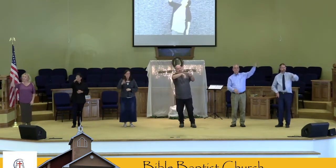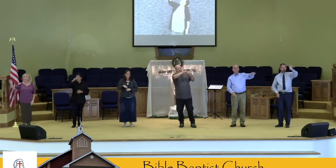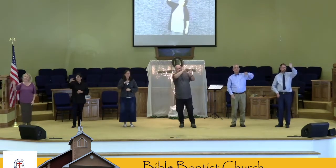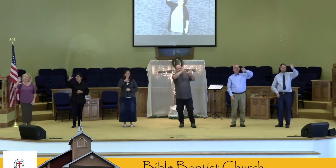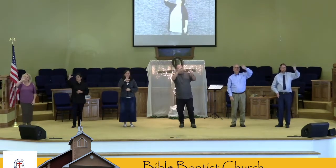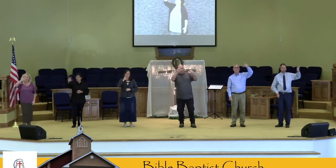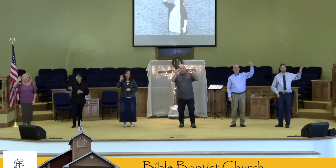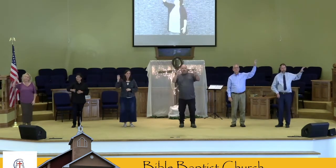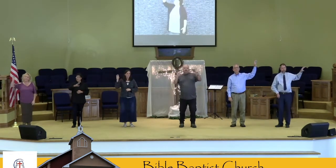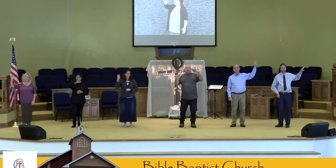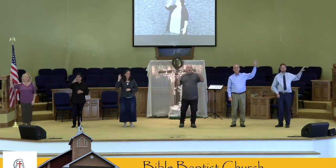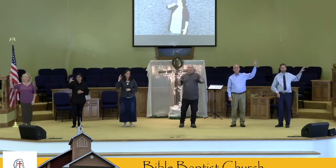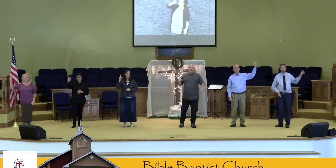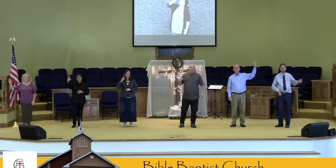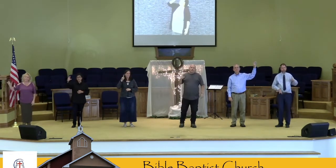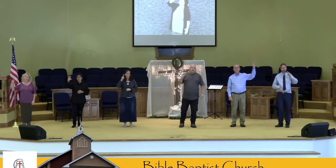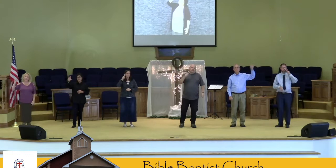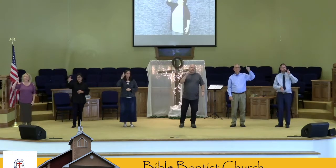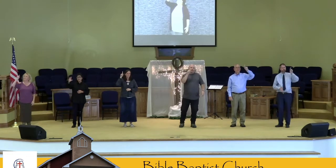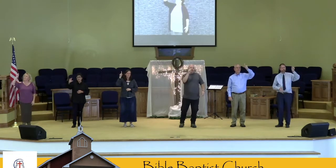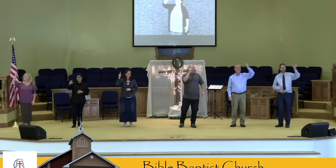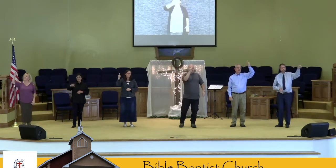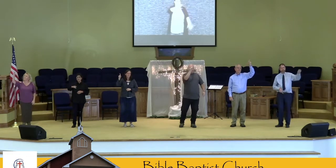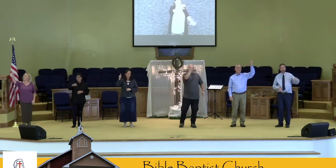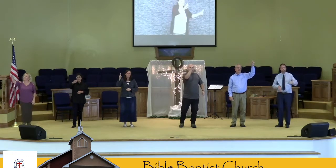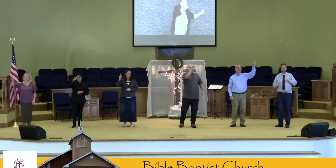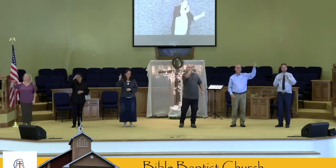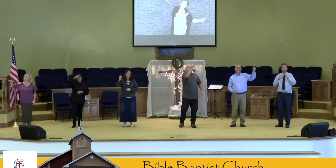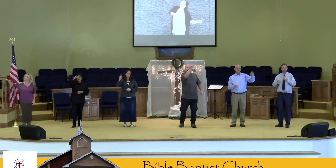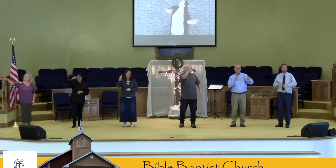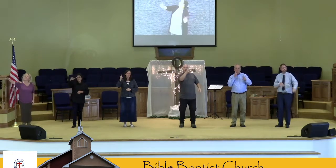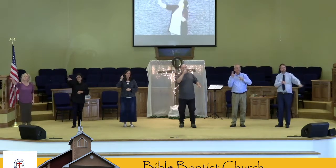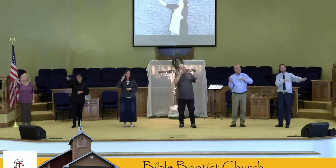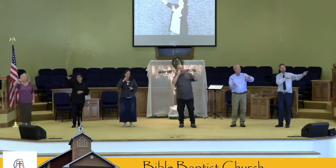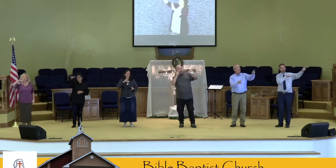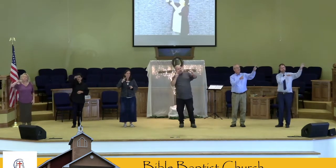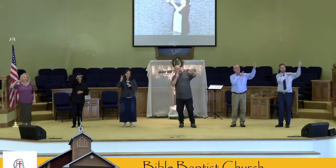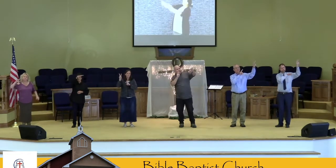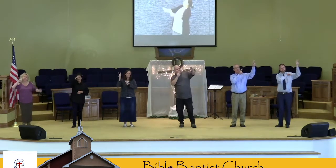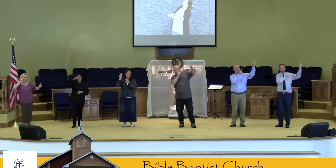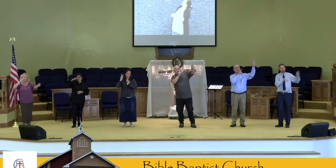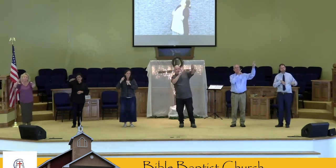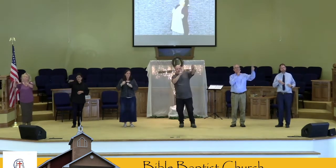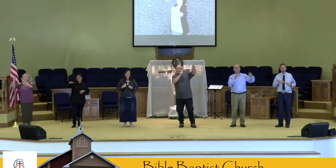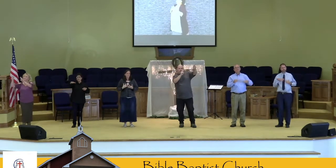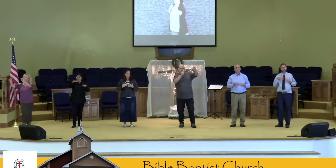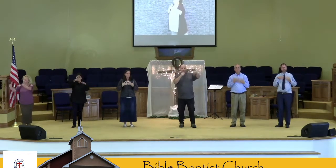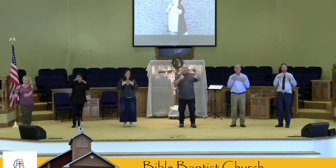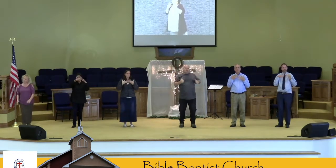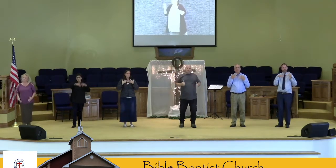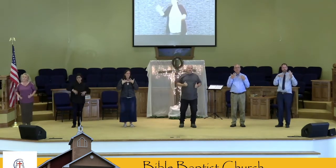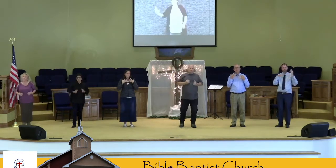Come to the cross upon Calvary. Gaze on the scene